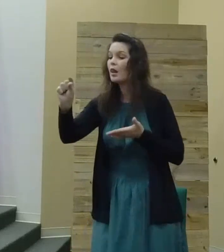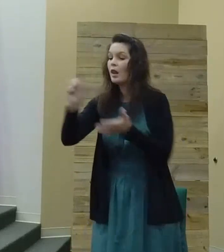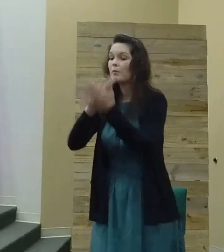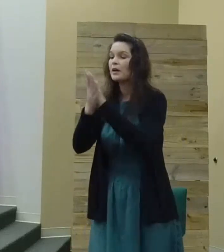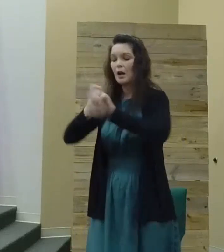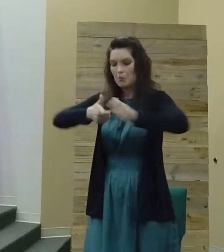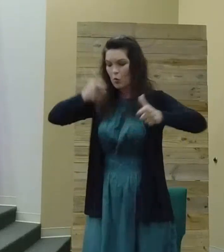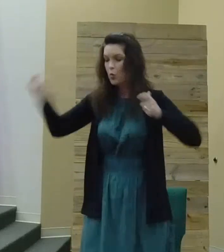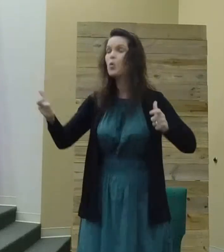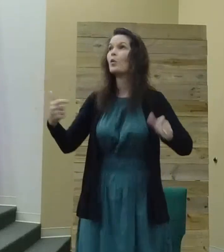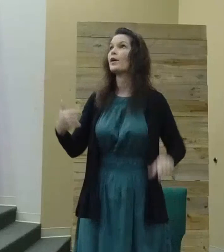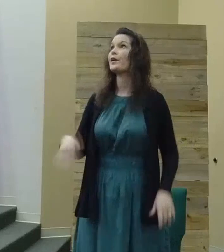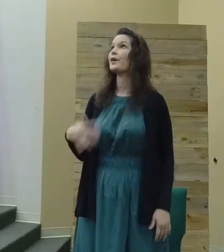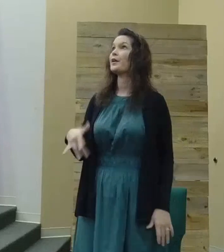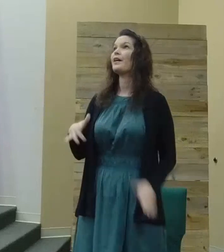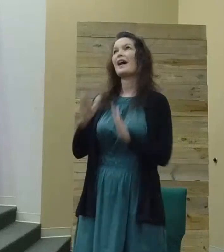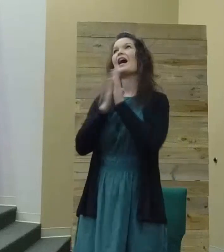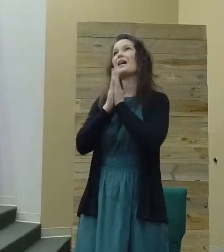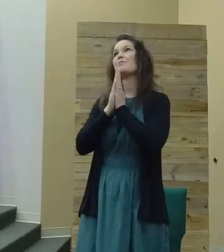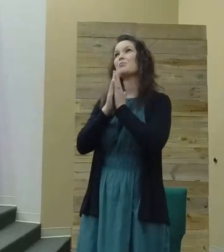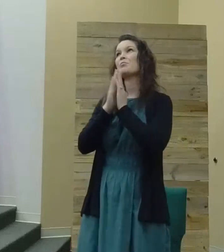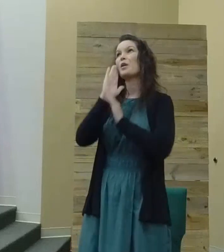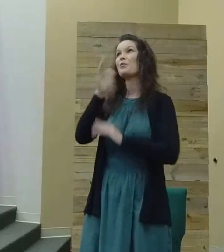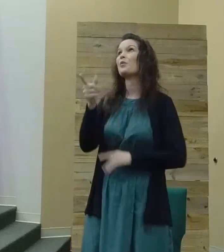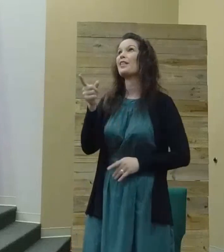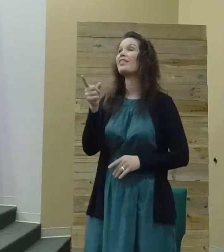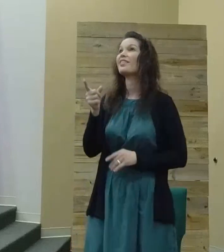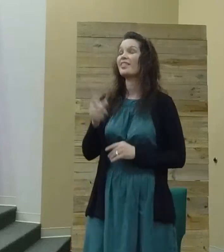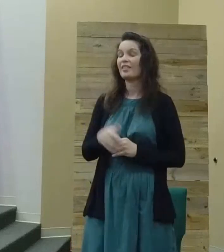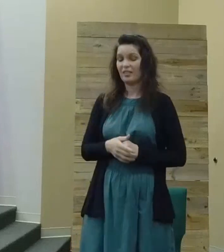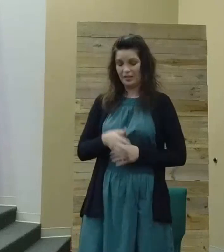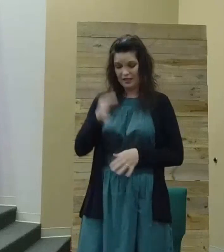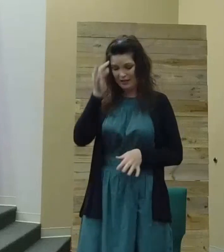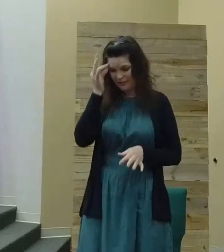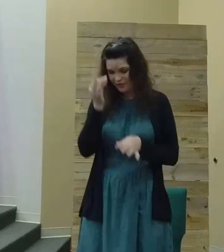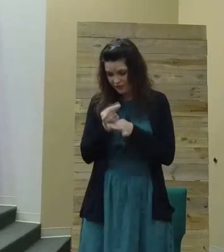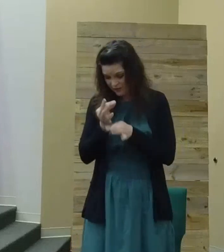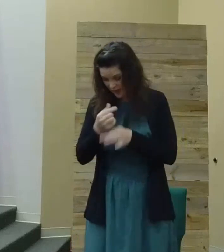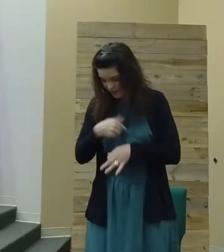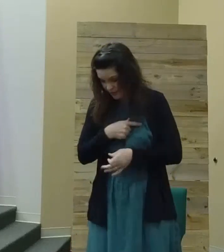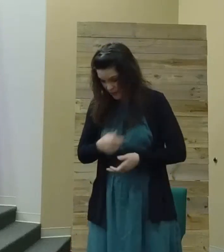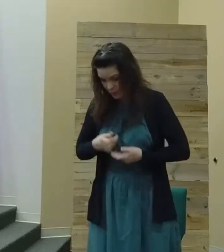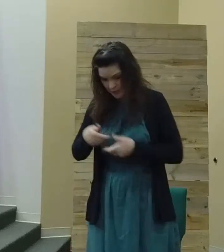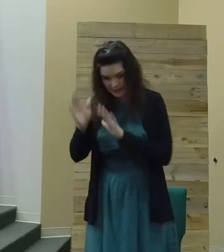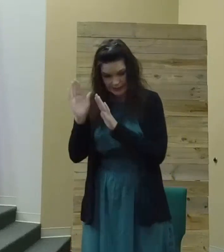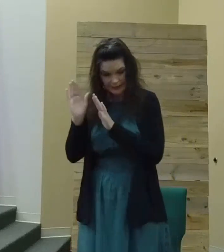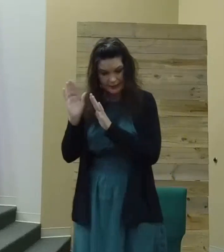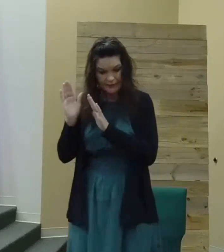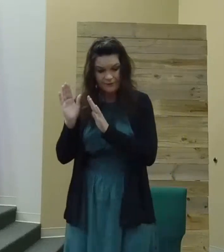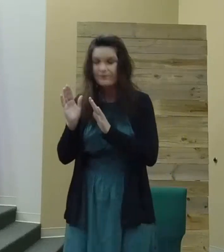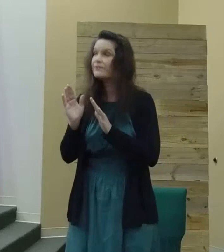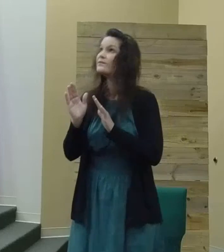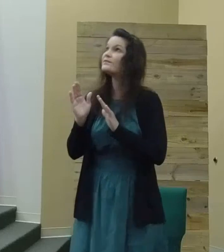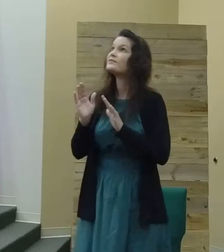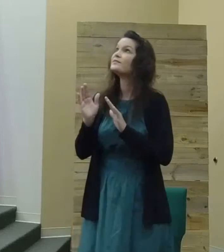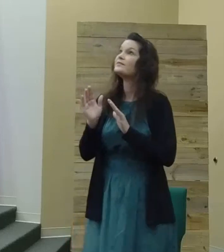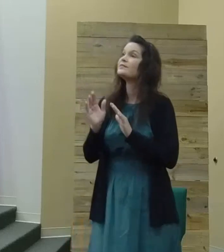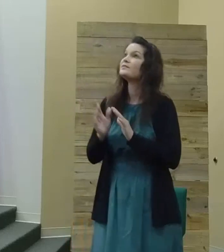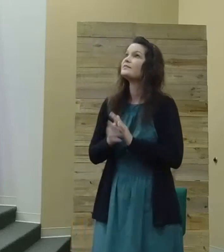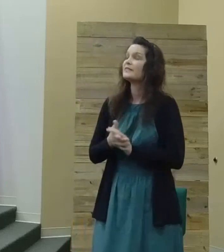much of it. God, I pray that that's what you would do with our offering, that we would be faithful in our giving, sacrificial in our